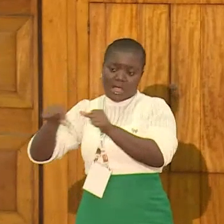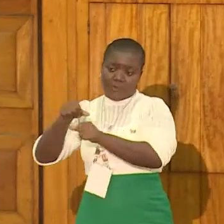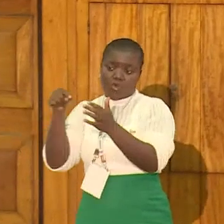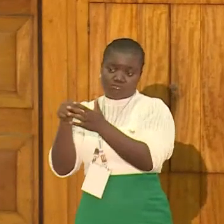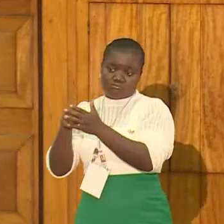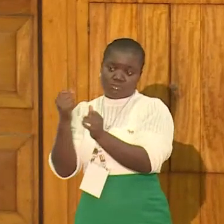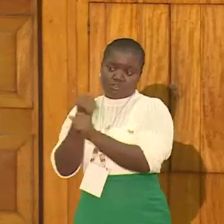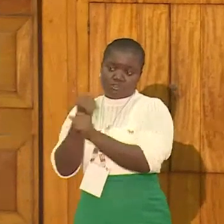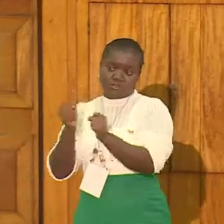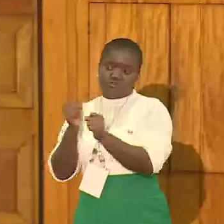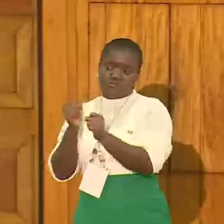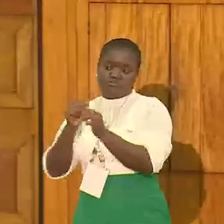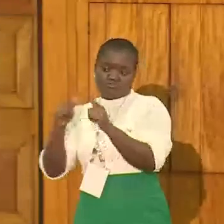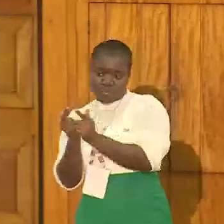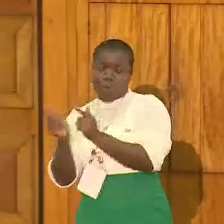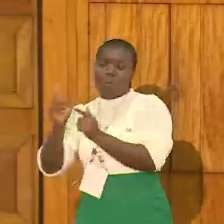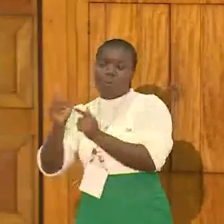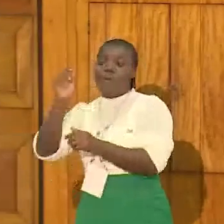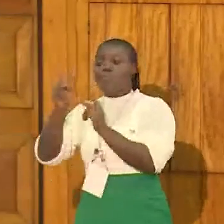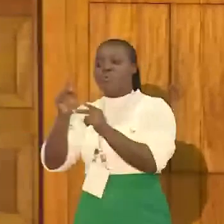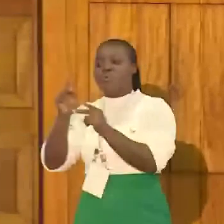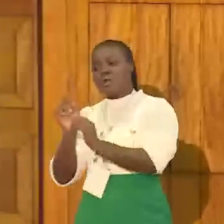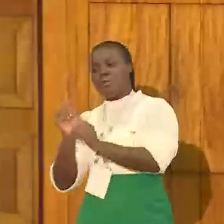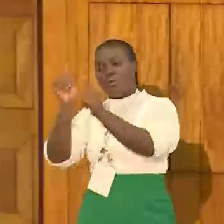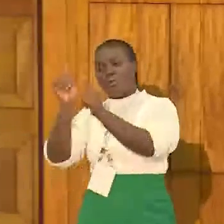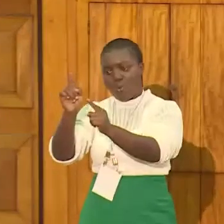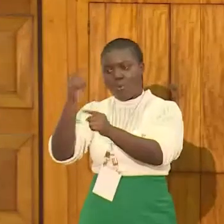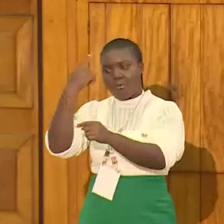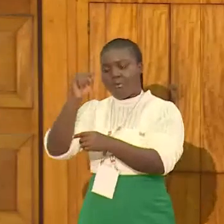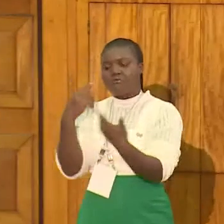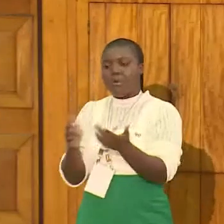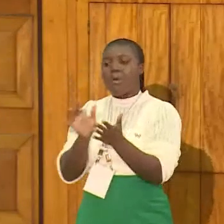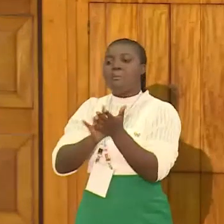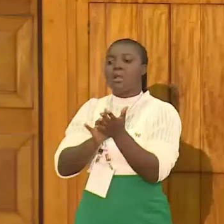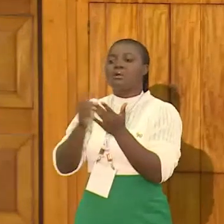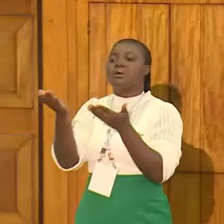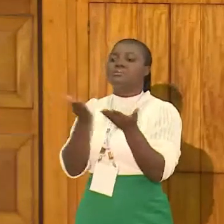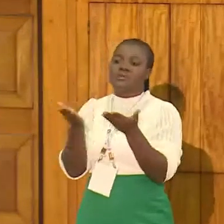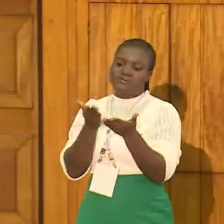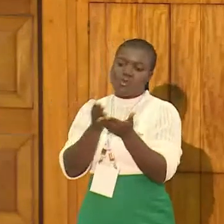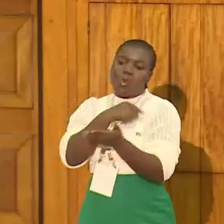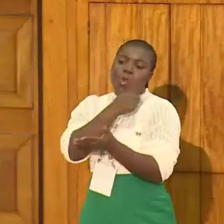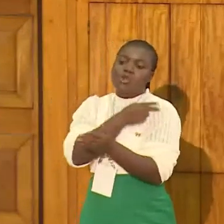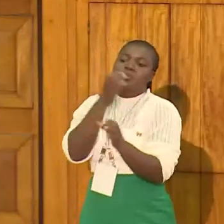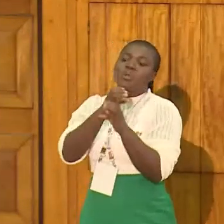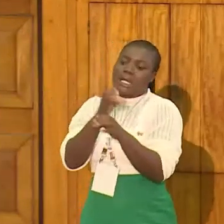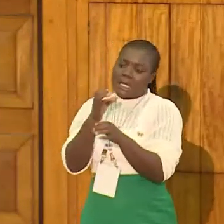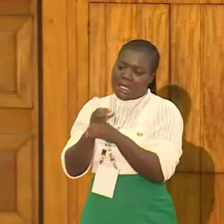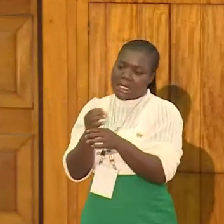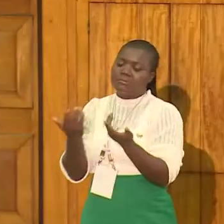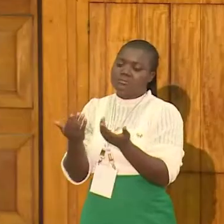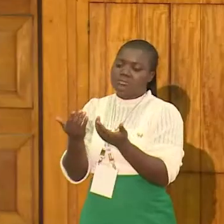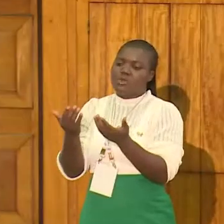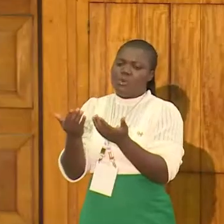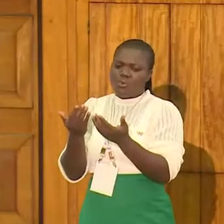people can basically take out money to go for medical services is also really great. So I do see how there would be